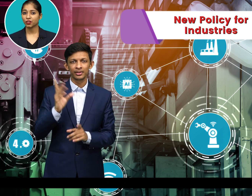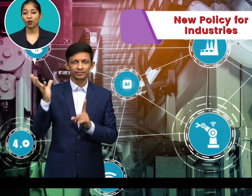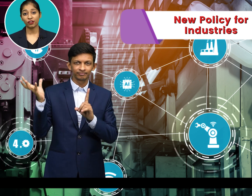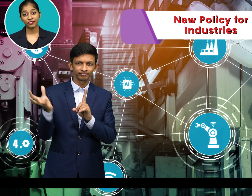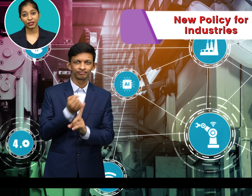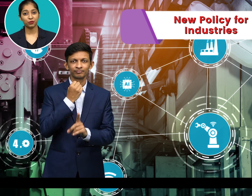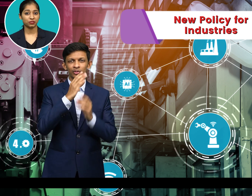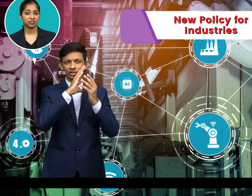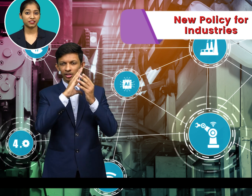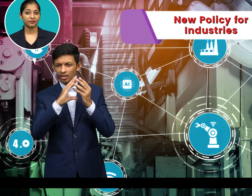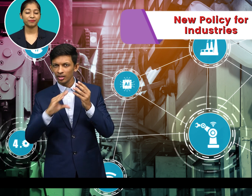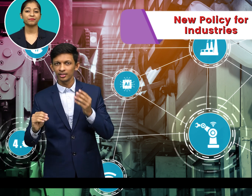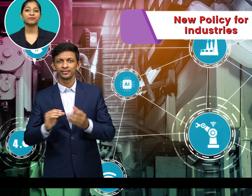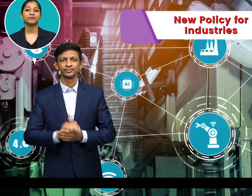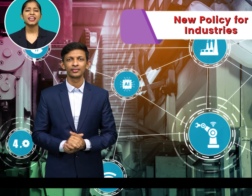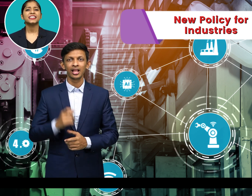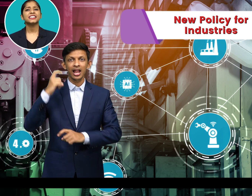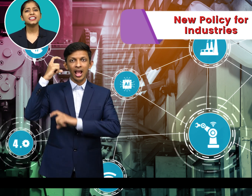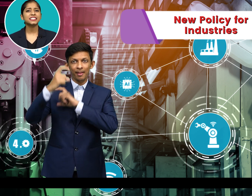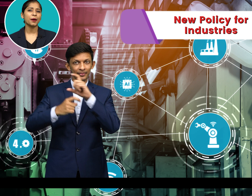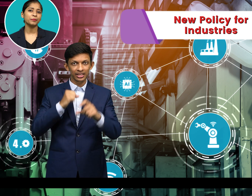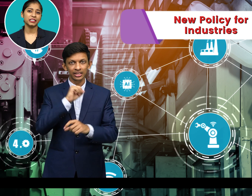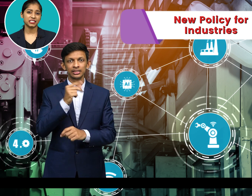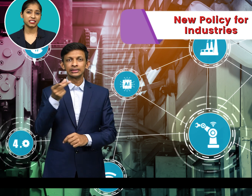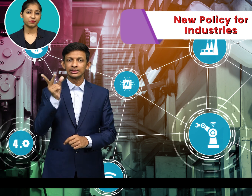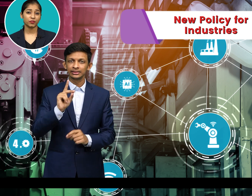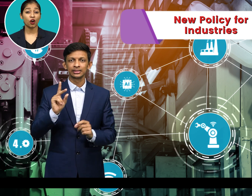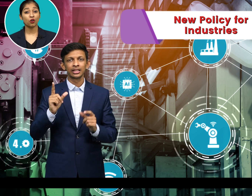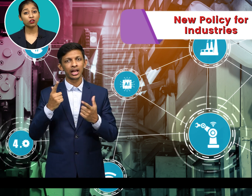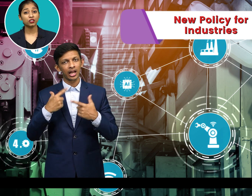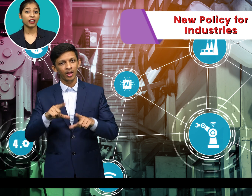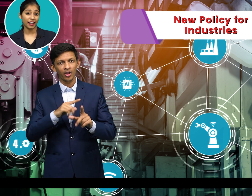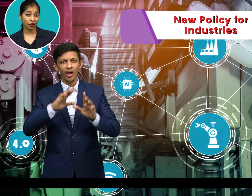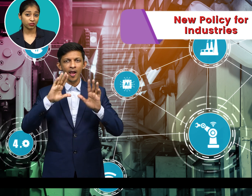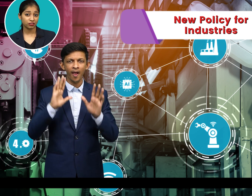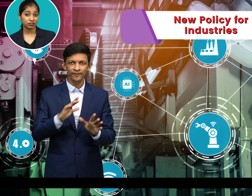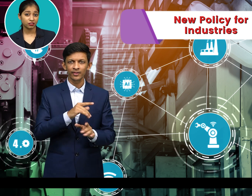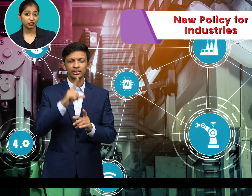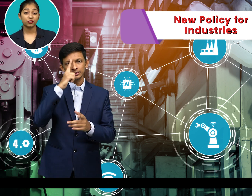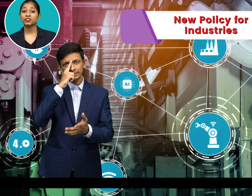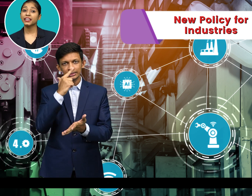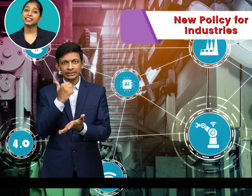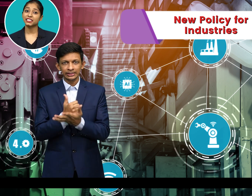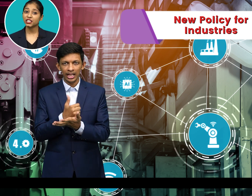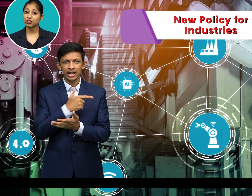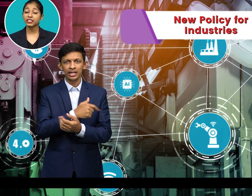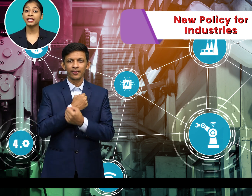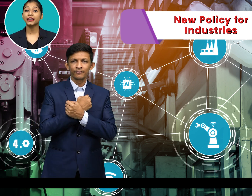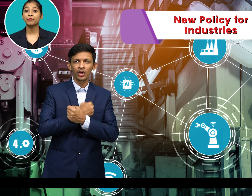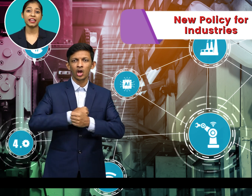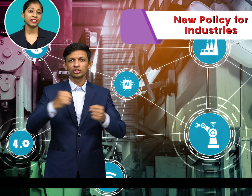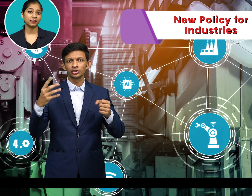also got reduced. These companies are also allowed to take